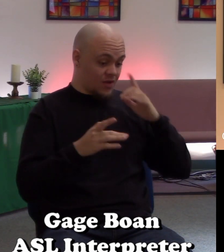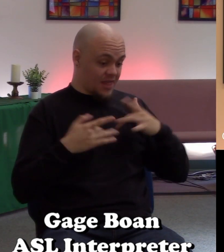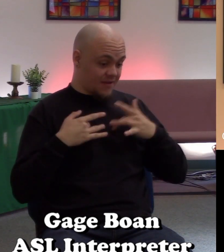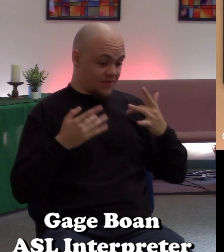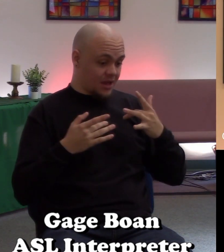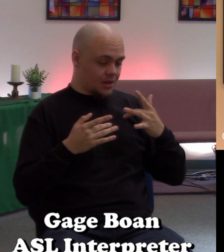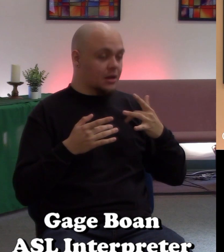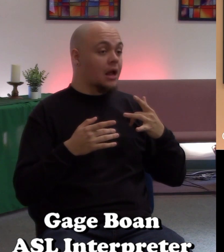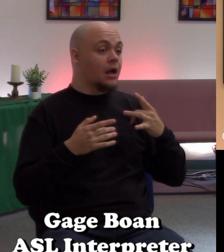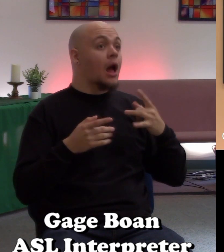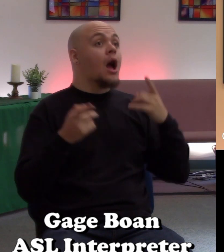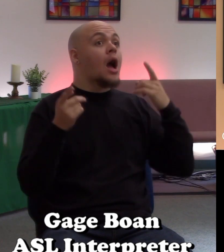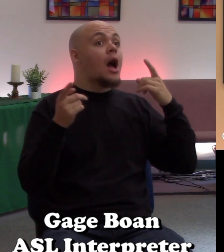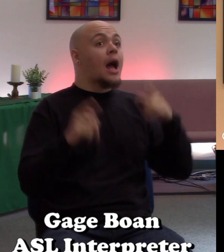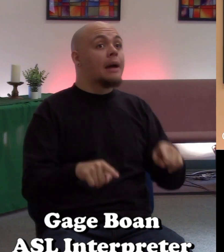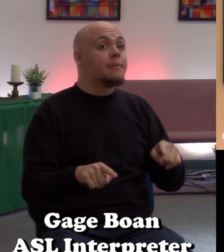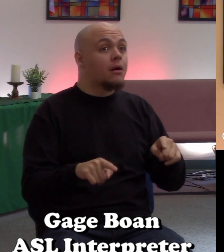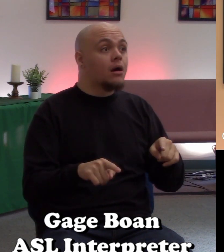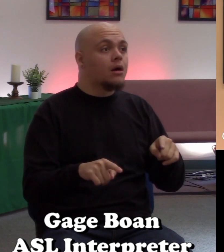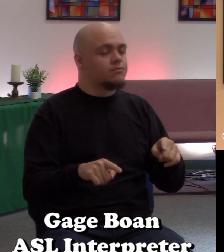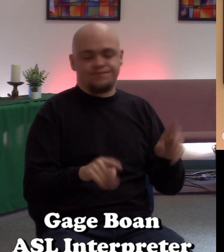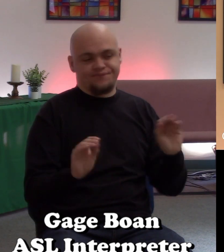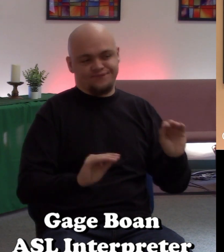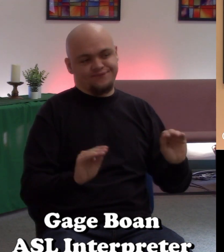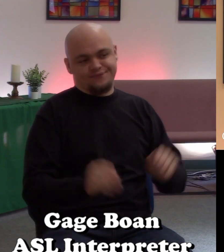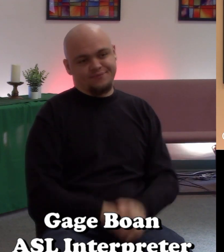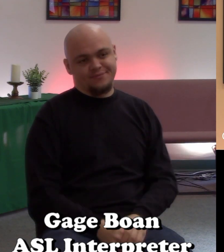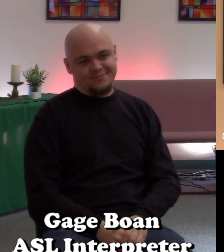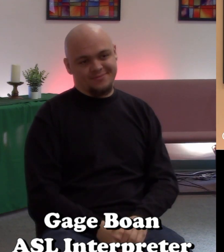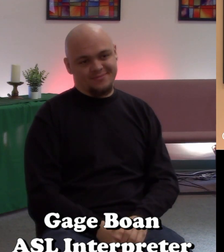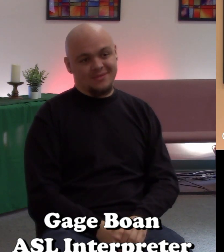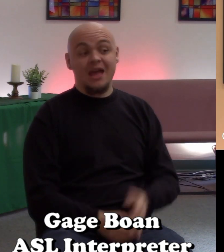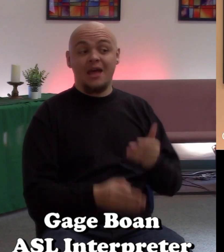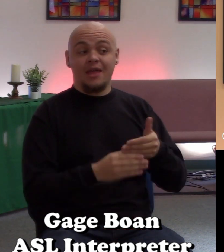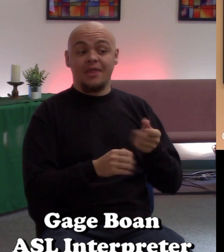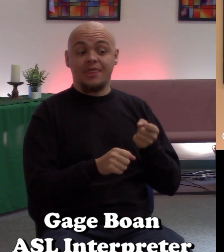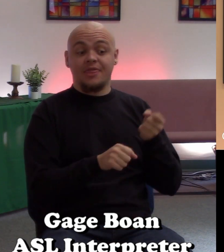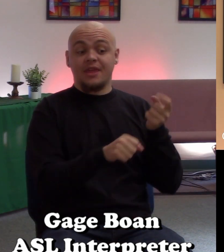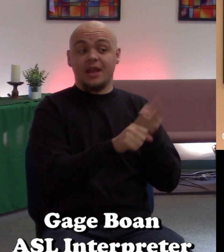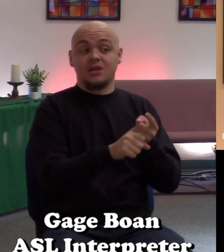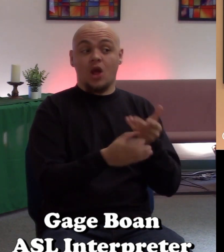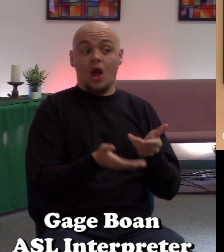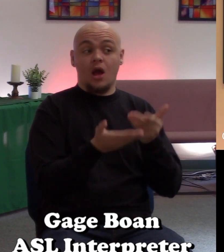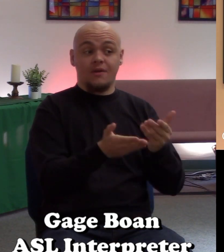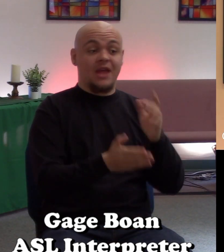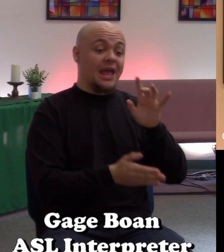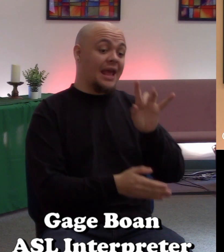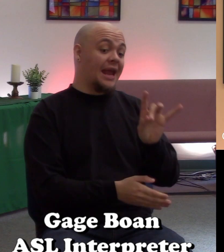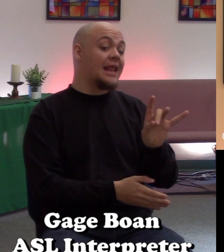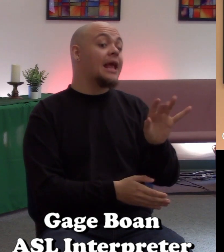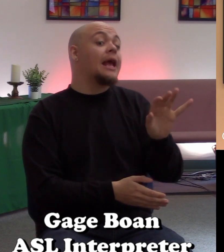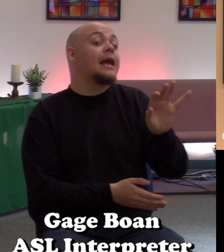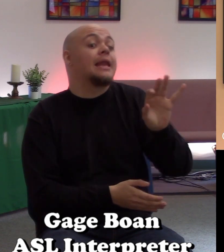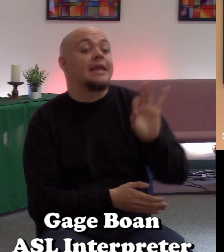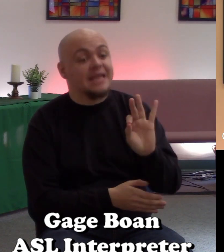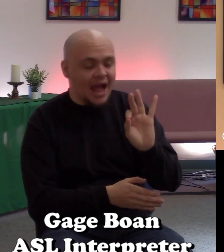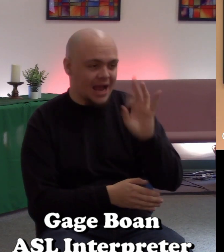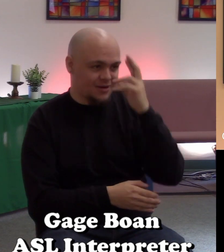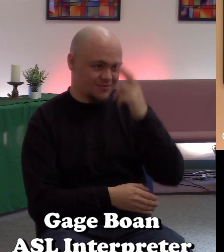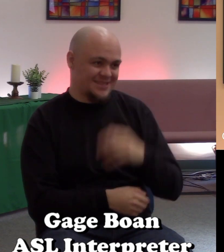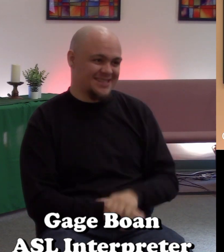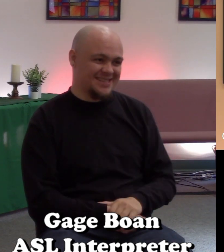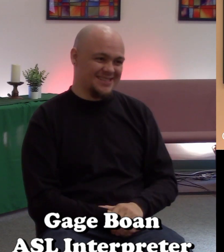Rosh Hashanah of 1988. Of course, it came and went. That's why the very next year, the author of this